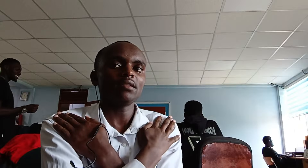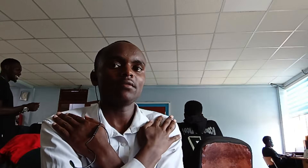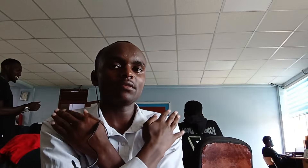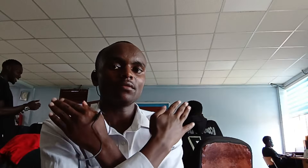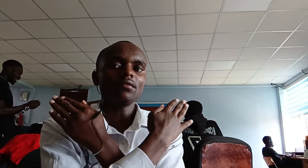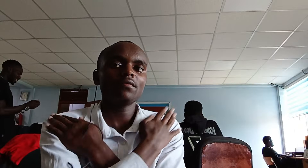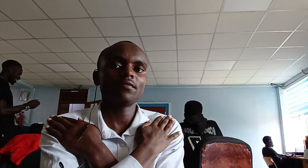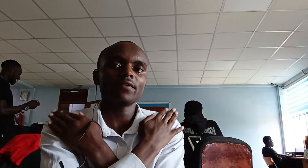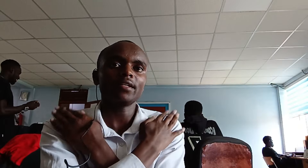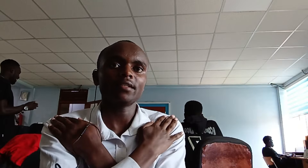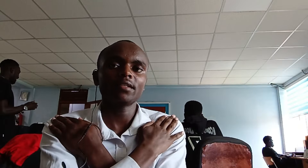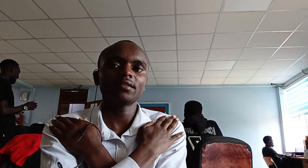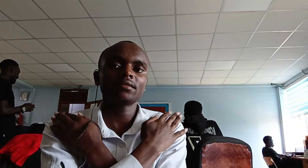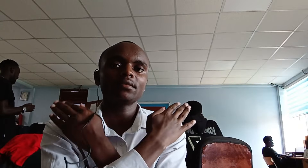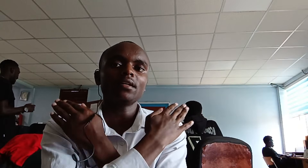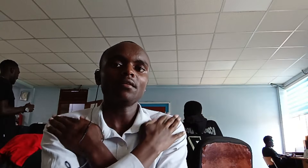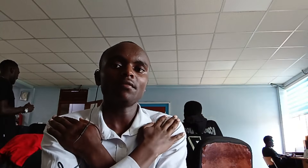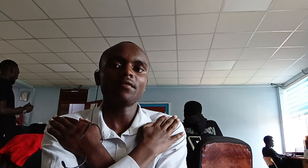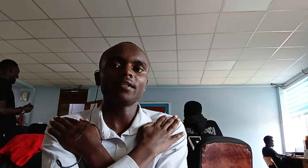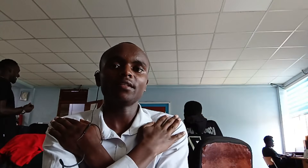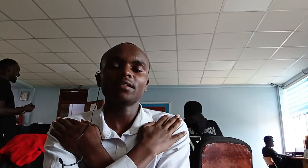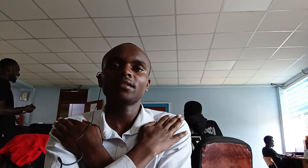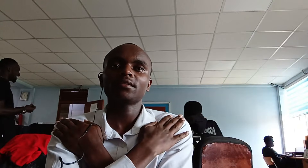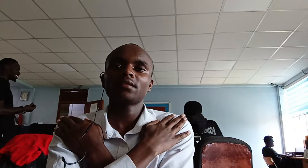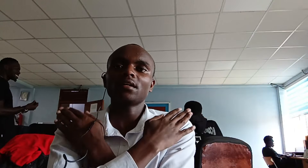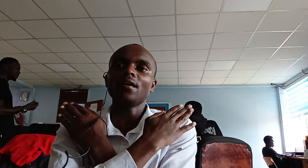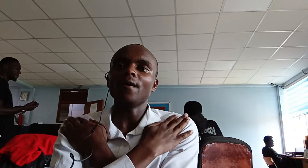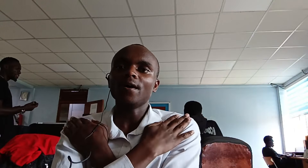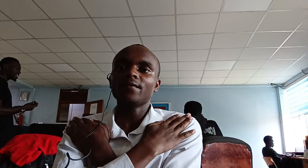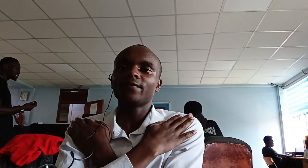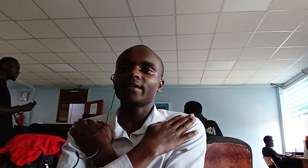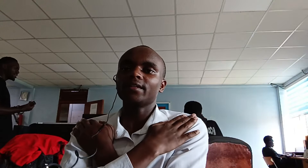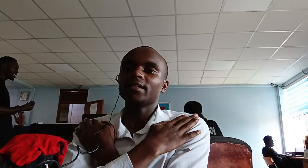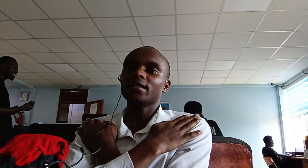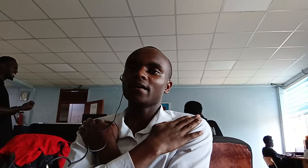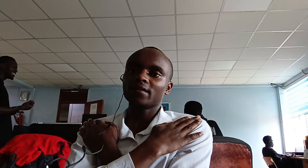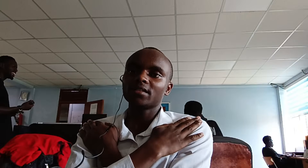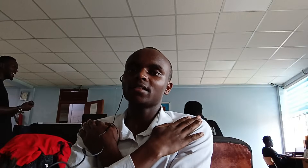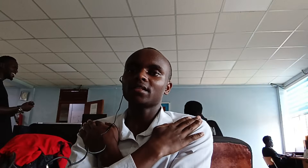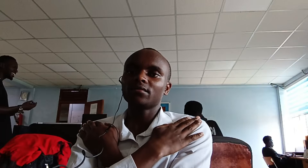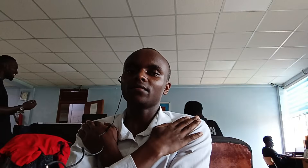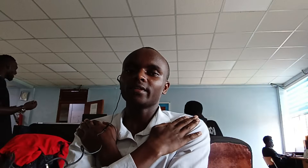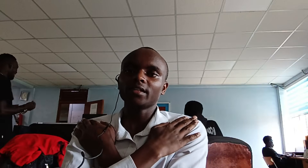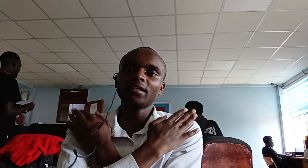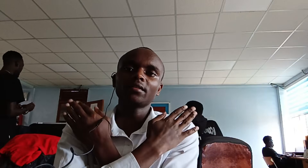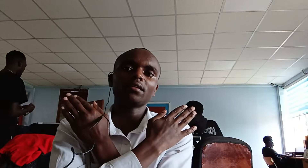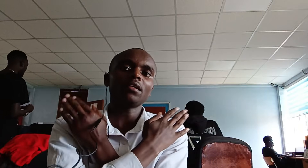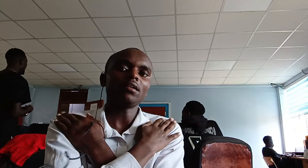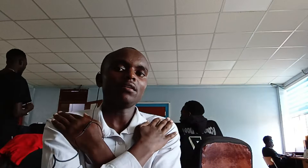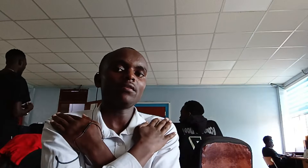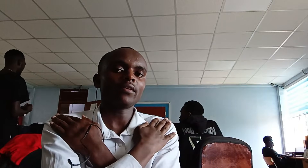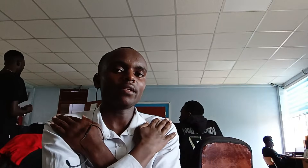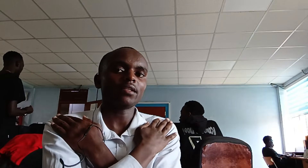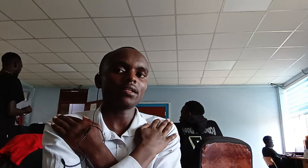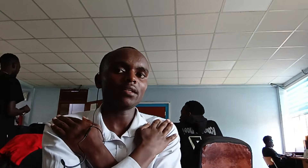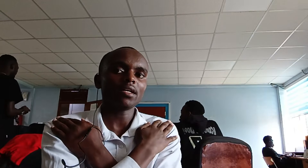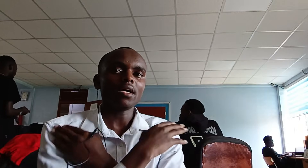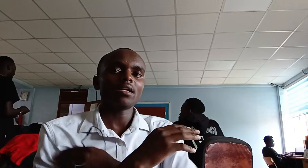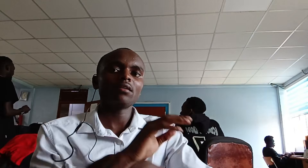So, friend, friend, friend. That's the sign for friend, friend. Now, if you